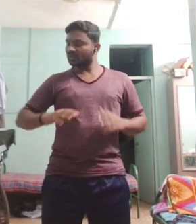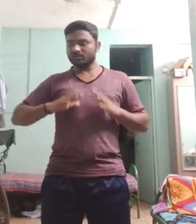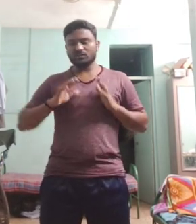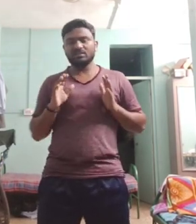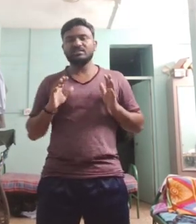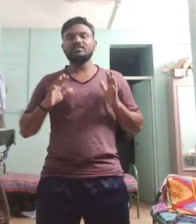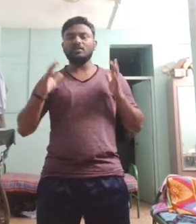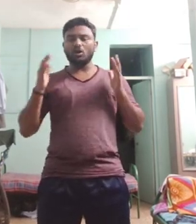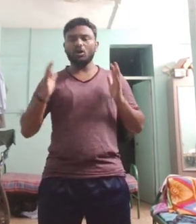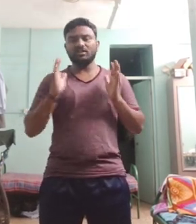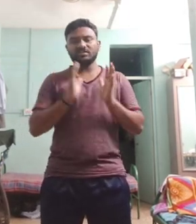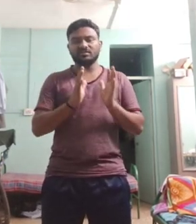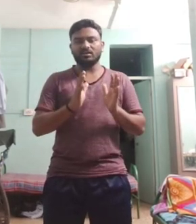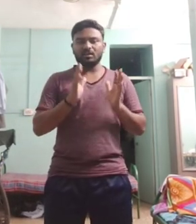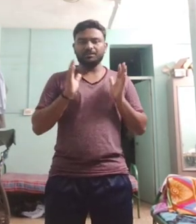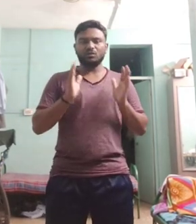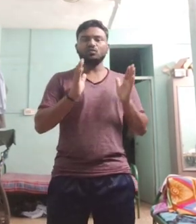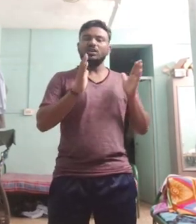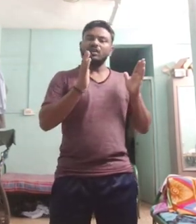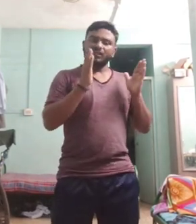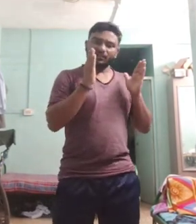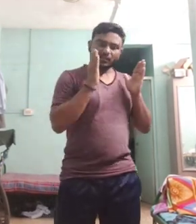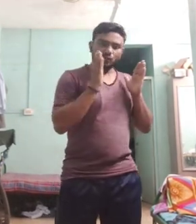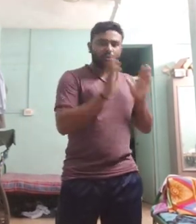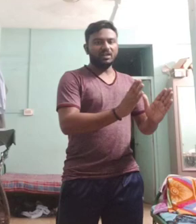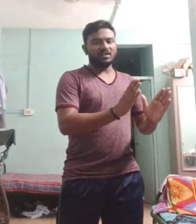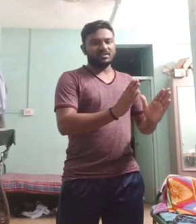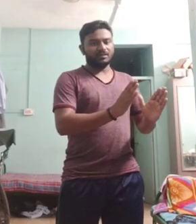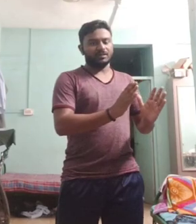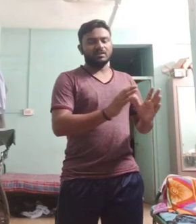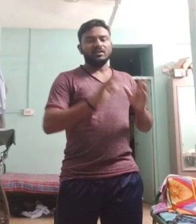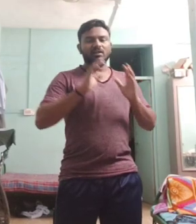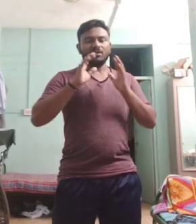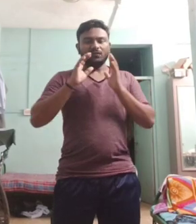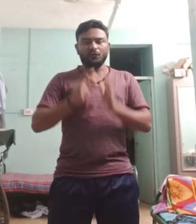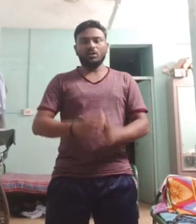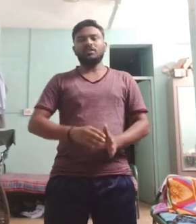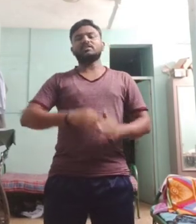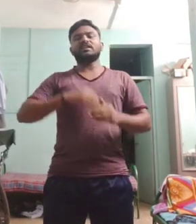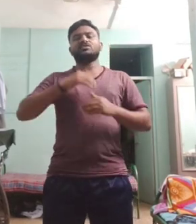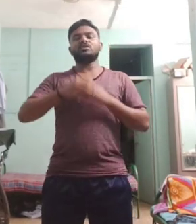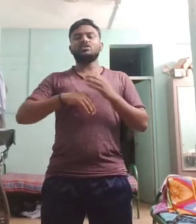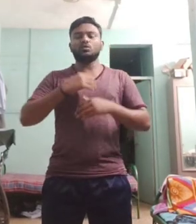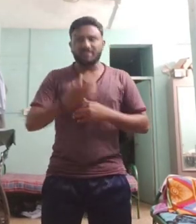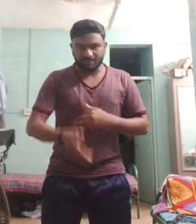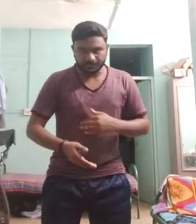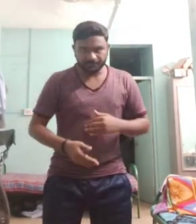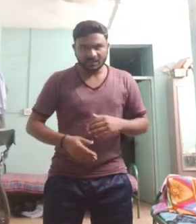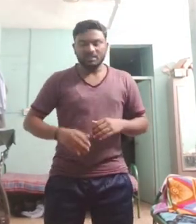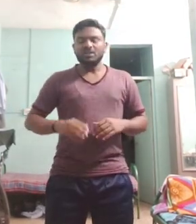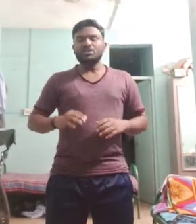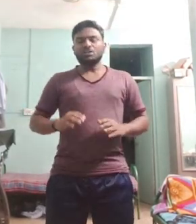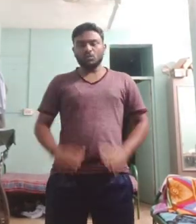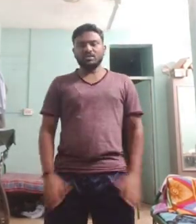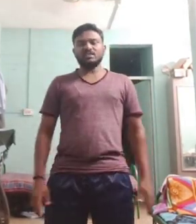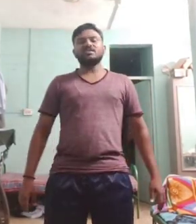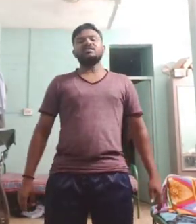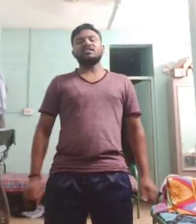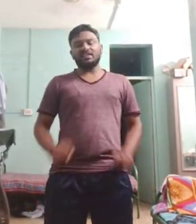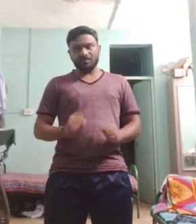So this is all this up to the looping concept. What is actually switch? Switch is nothing